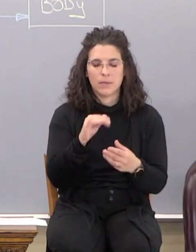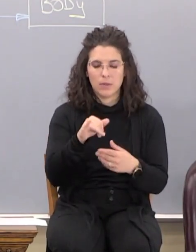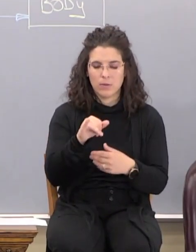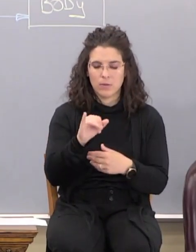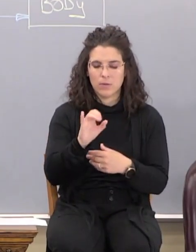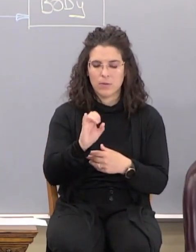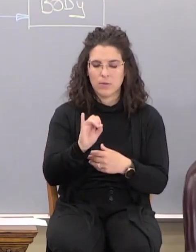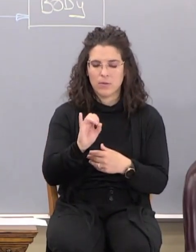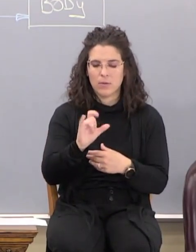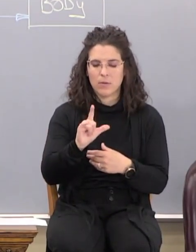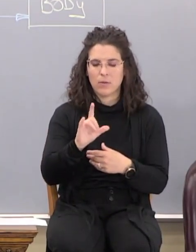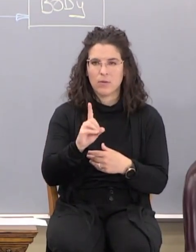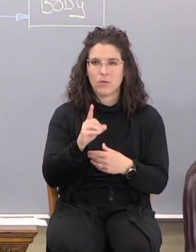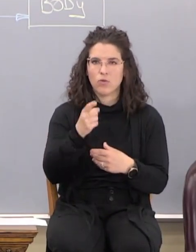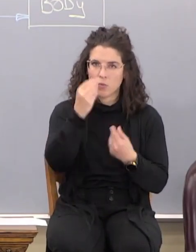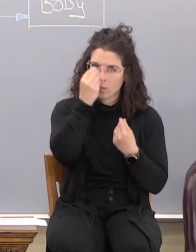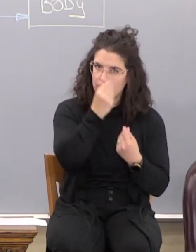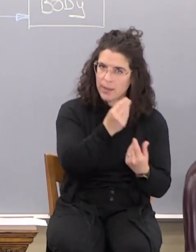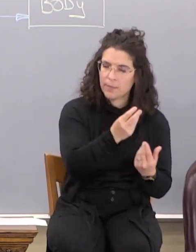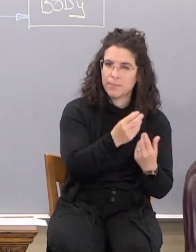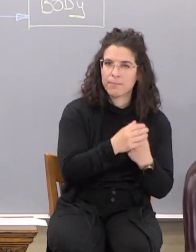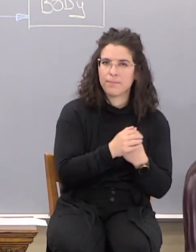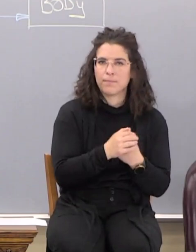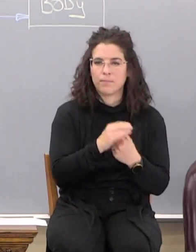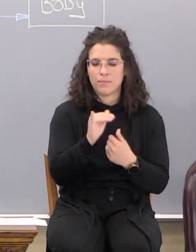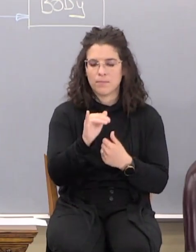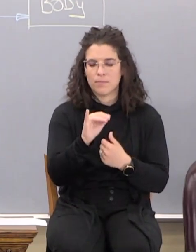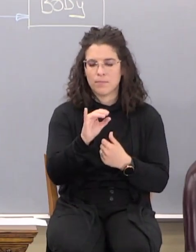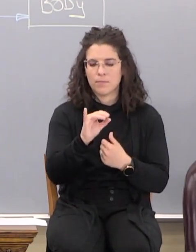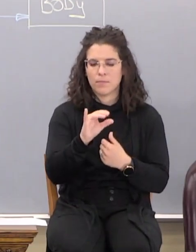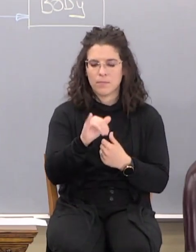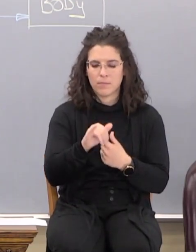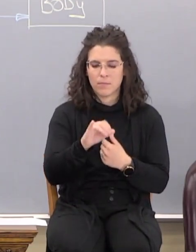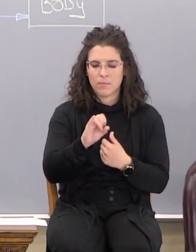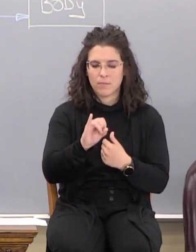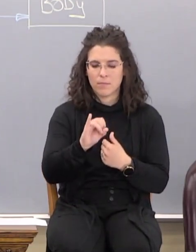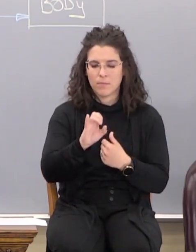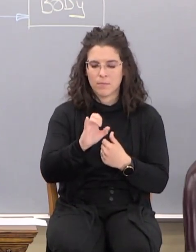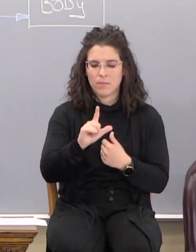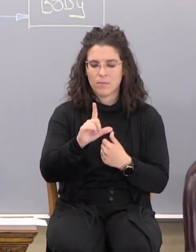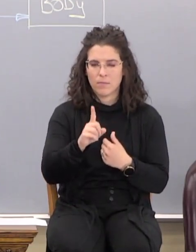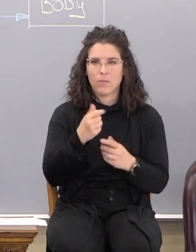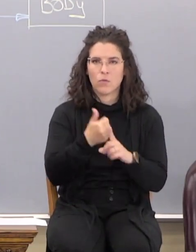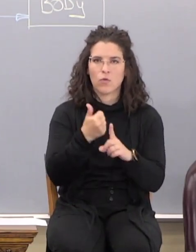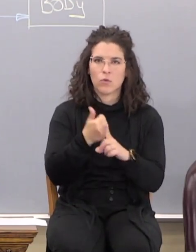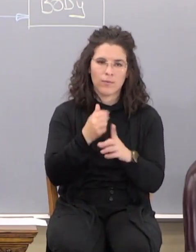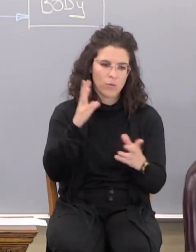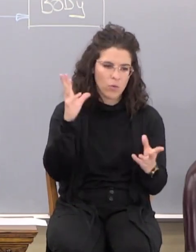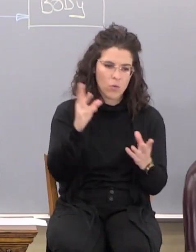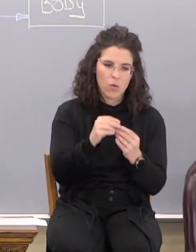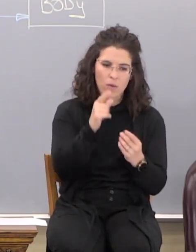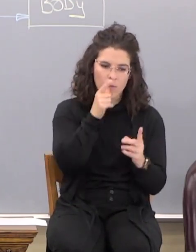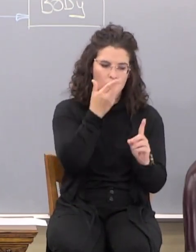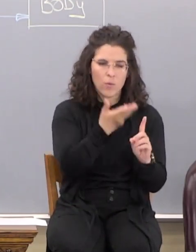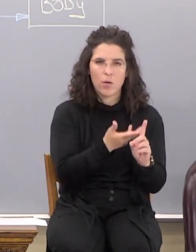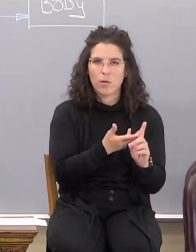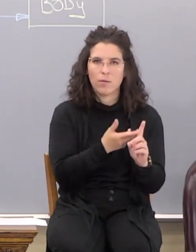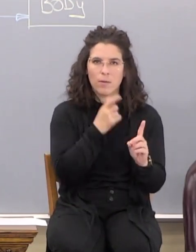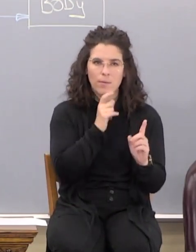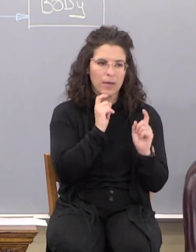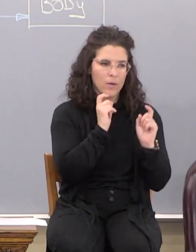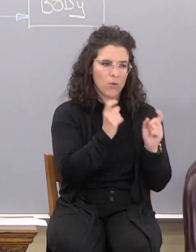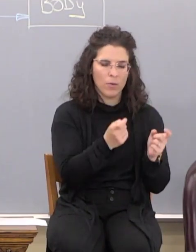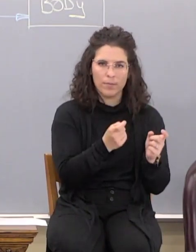yield, is you obey. You yield yourself, the entirety of who you are, to say, I'm not